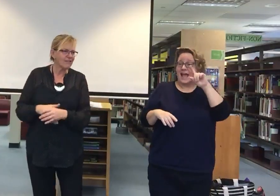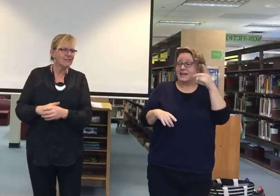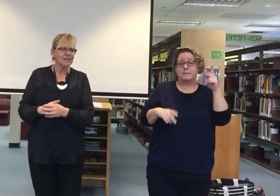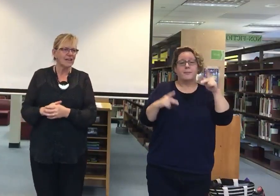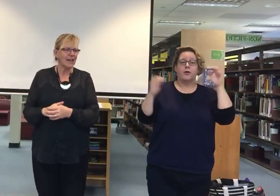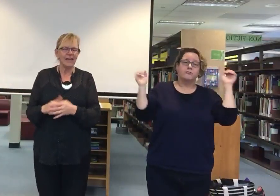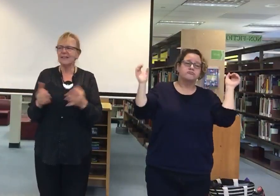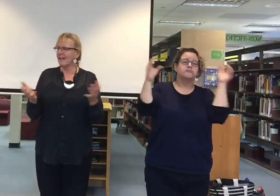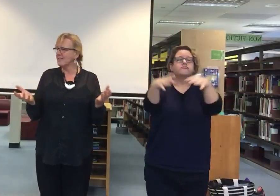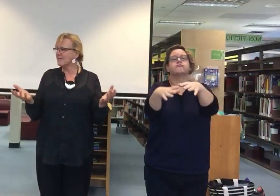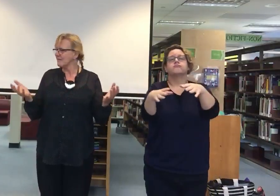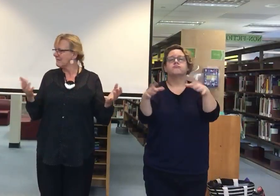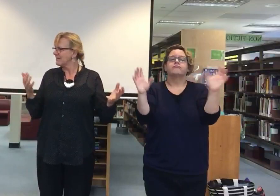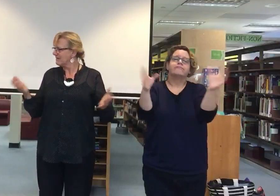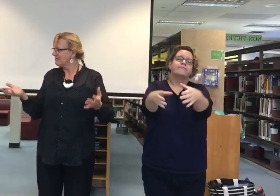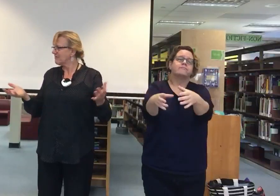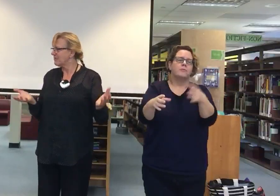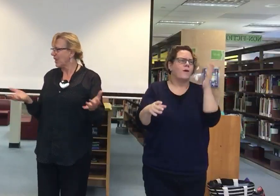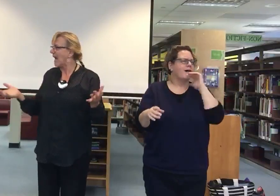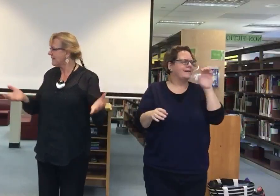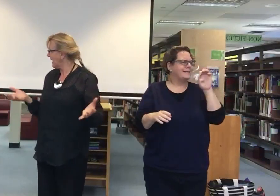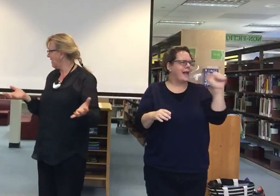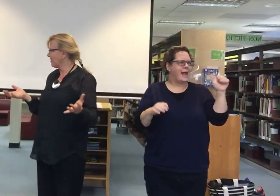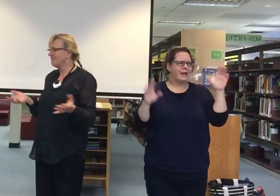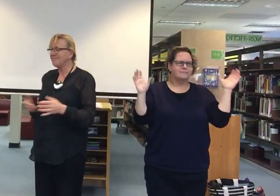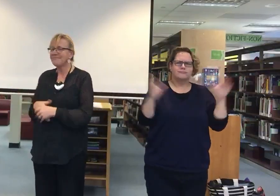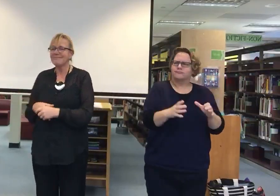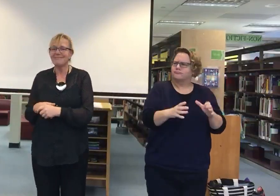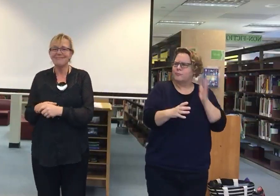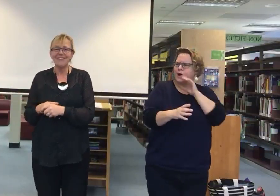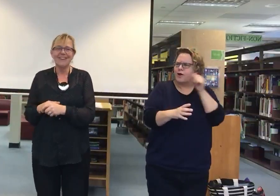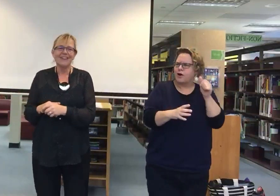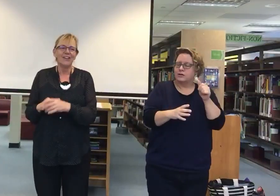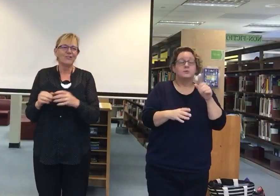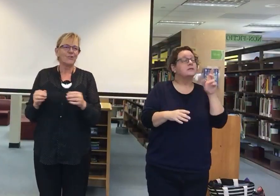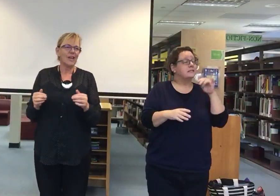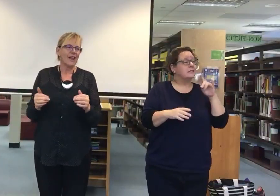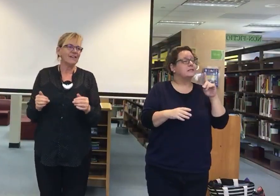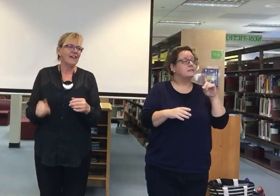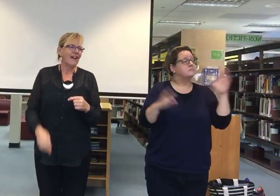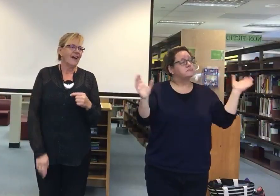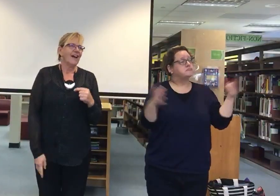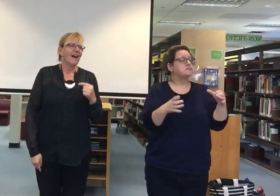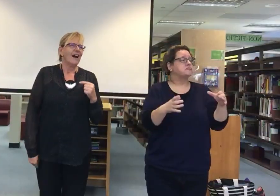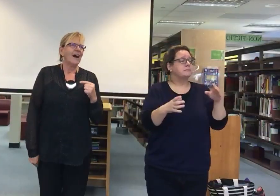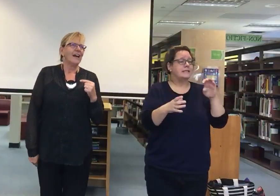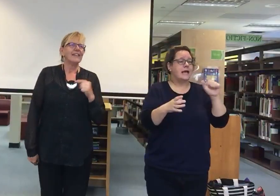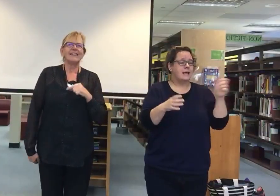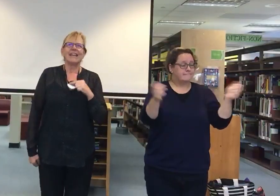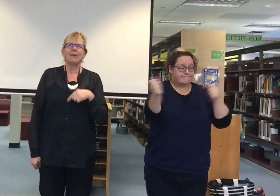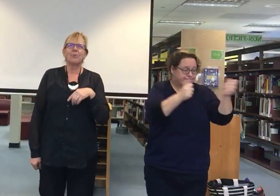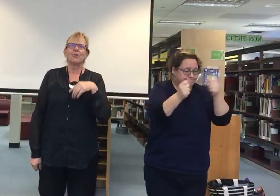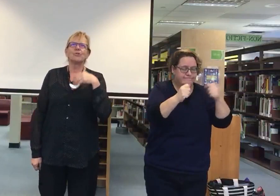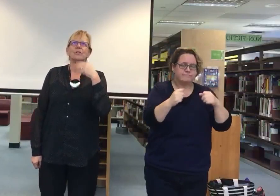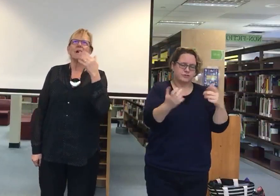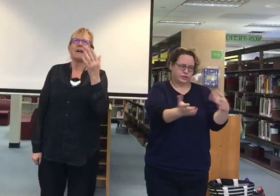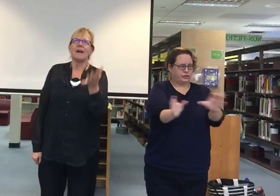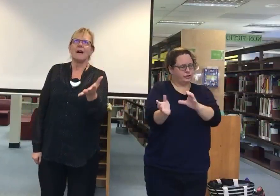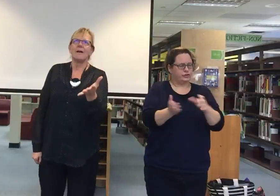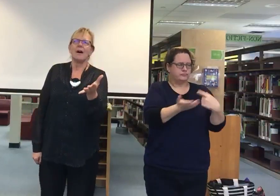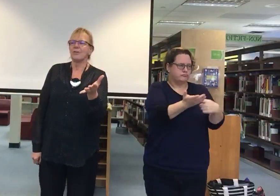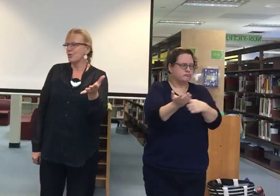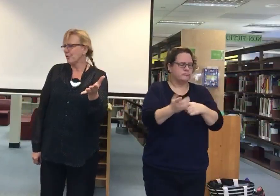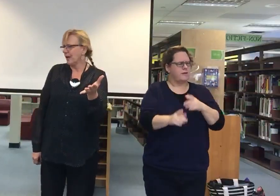got together and they had a nice chat together. So then, I